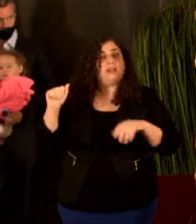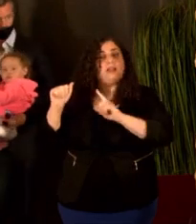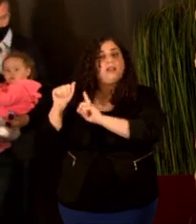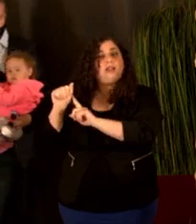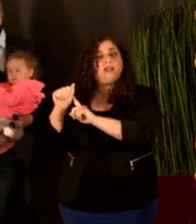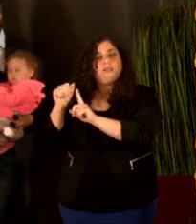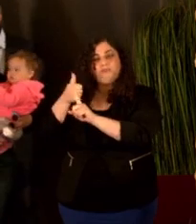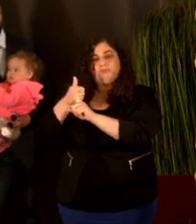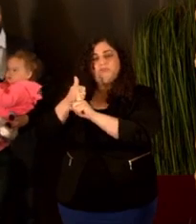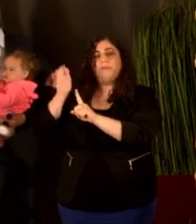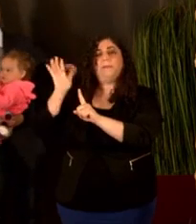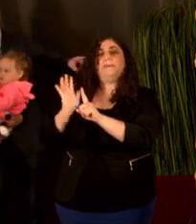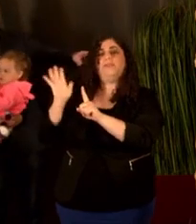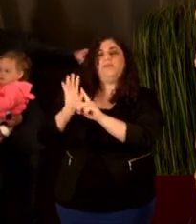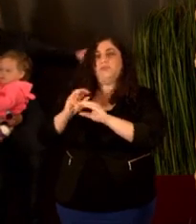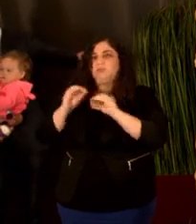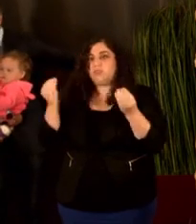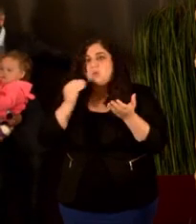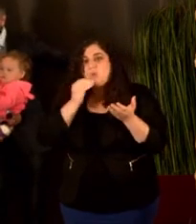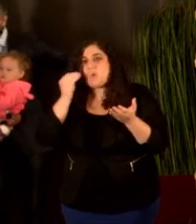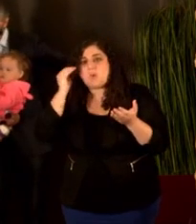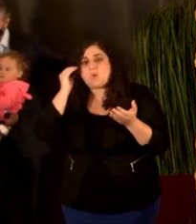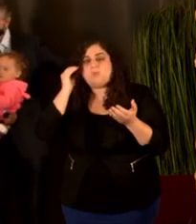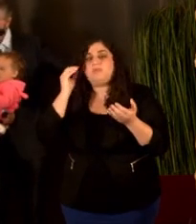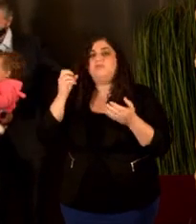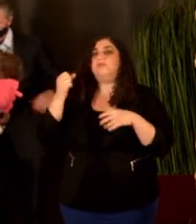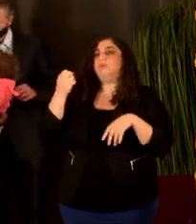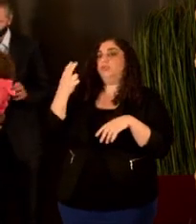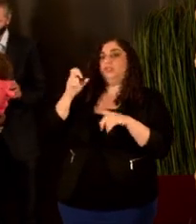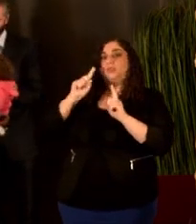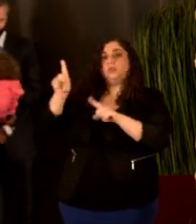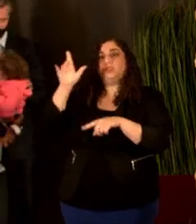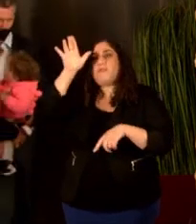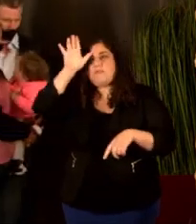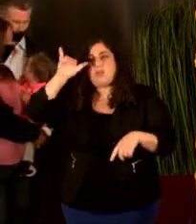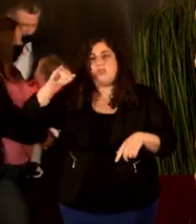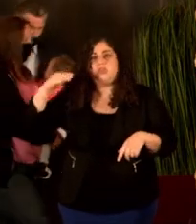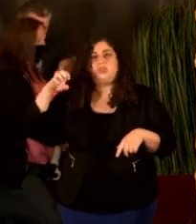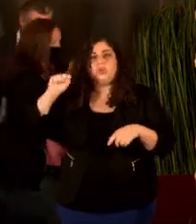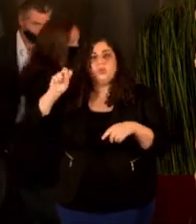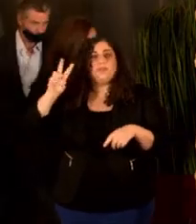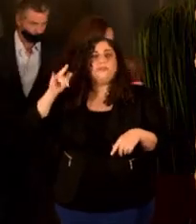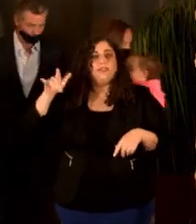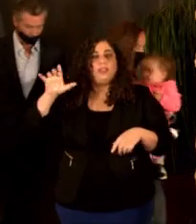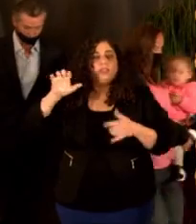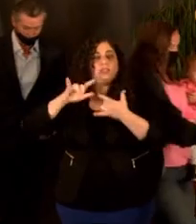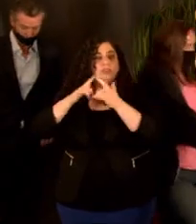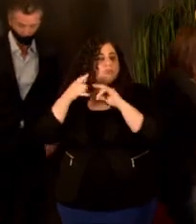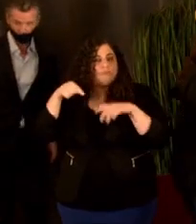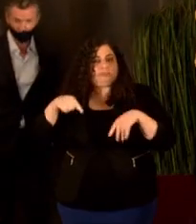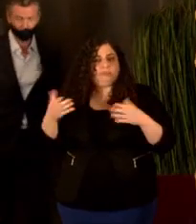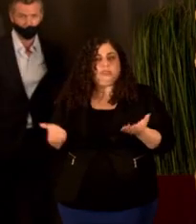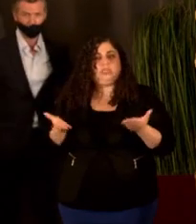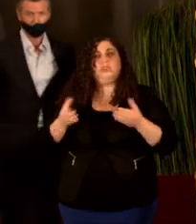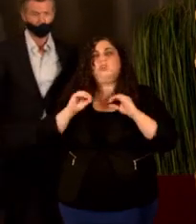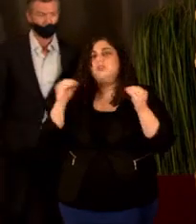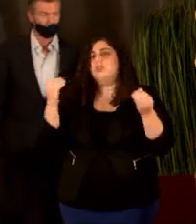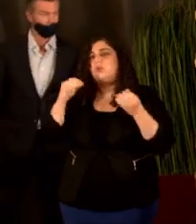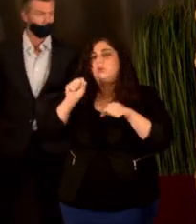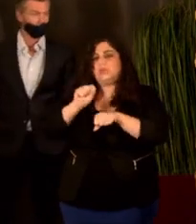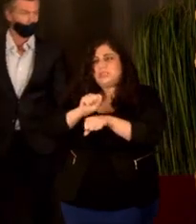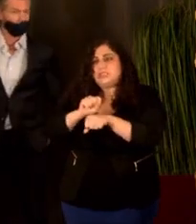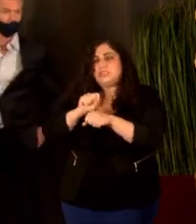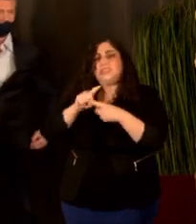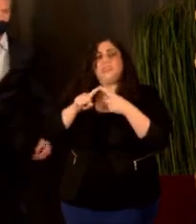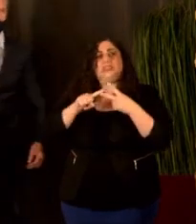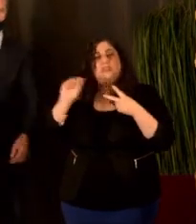and faith in my life. I got on my knees and prayed for hope. Father Joe's Villages came into my life and has been a blessing to me ever since. When